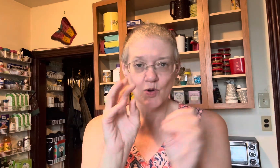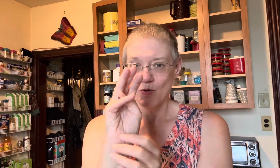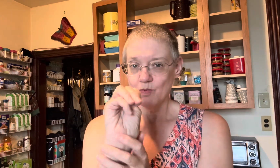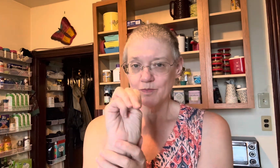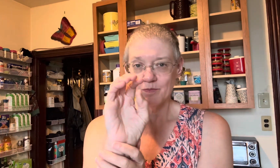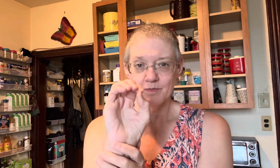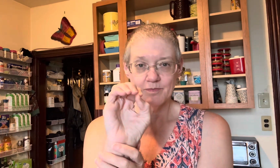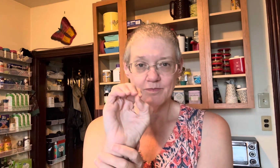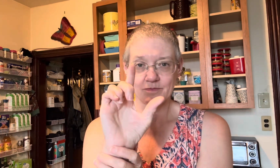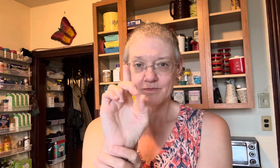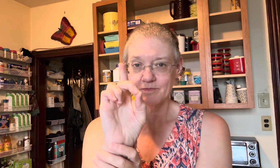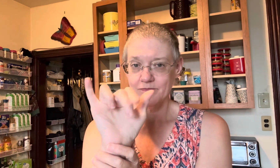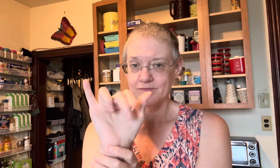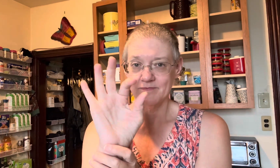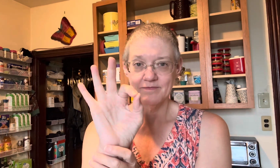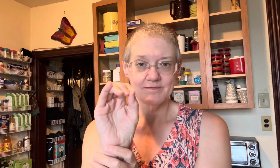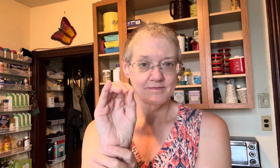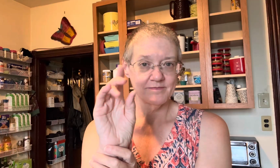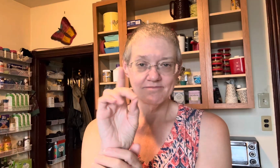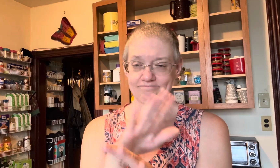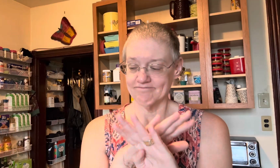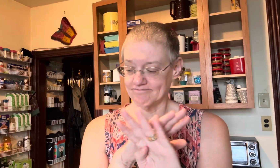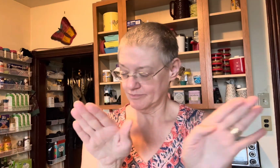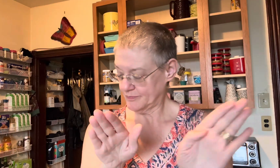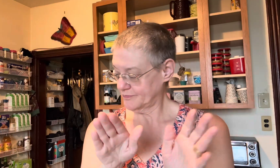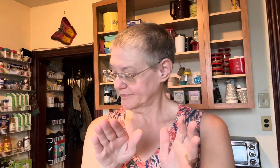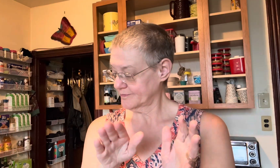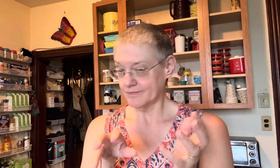anymore. No moldy foods.